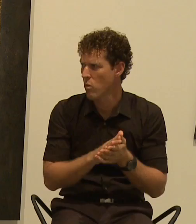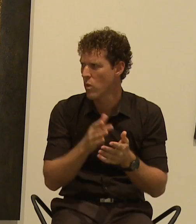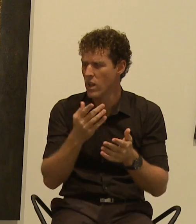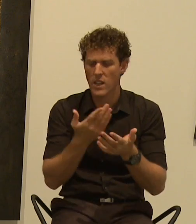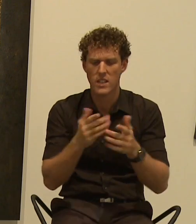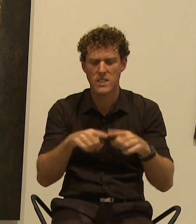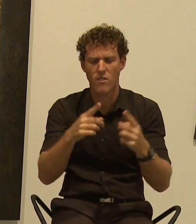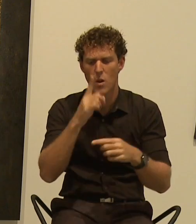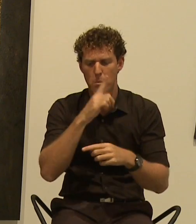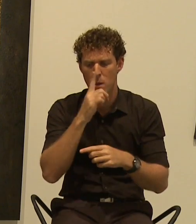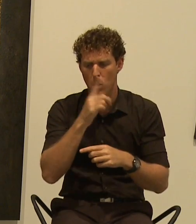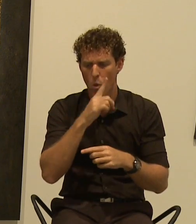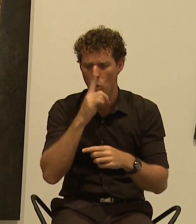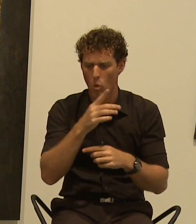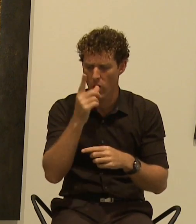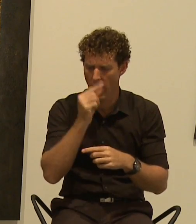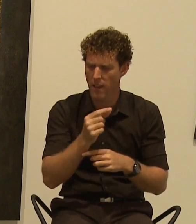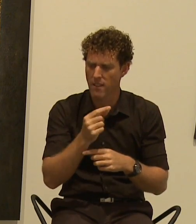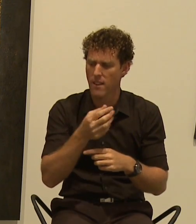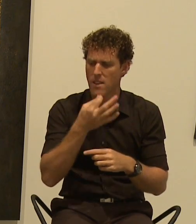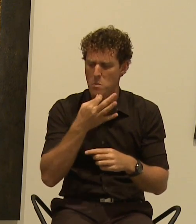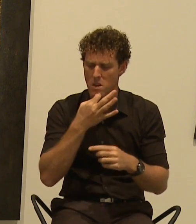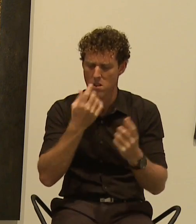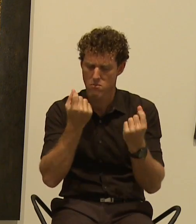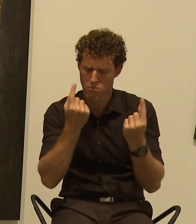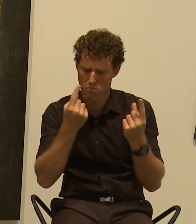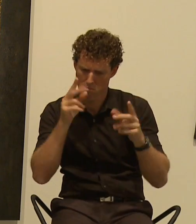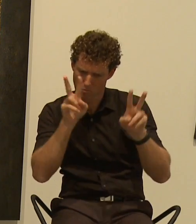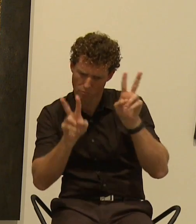different people's kind of reading of